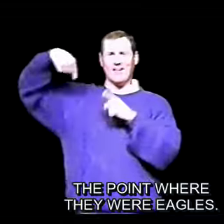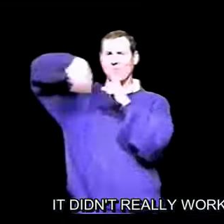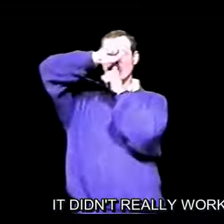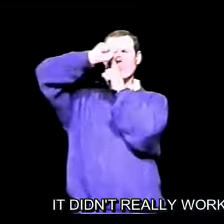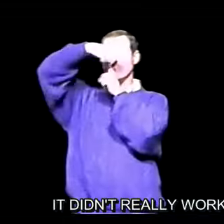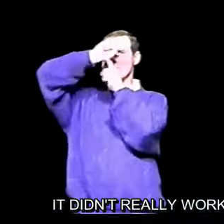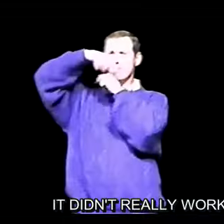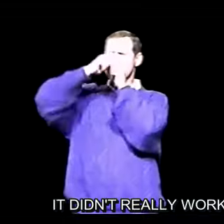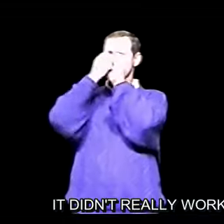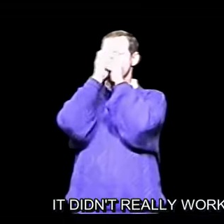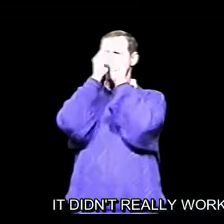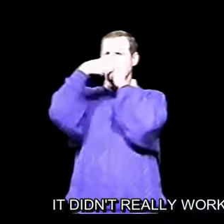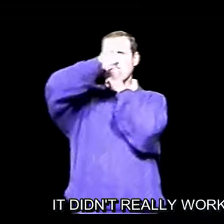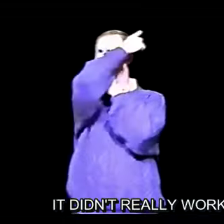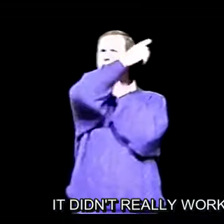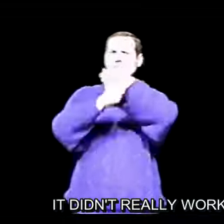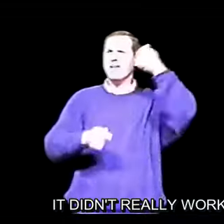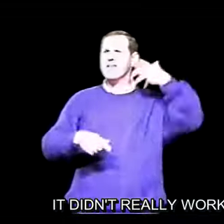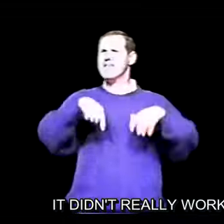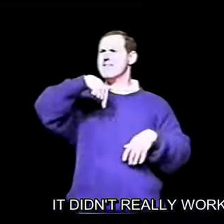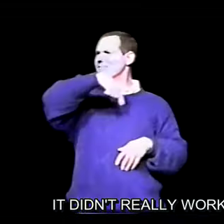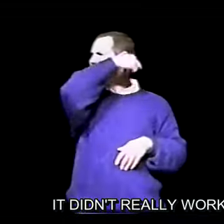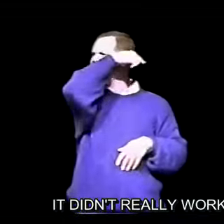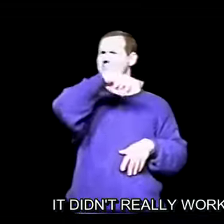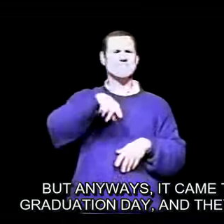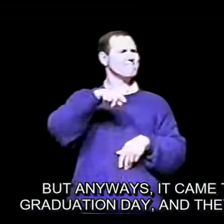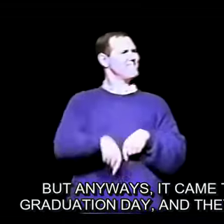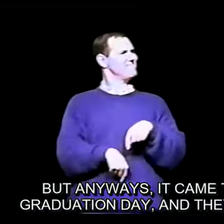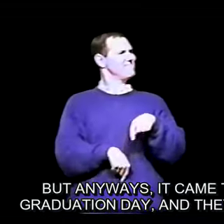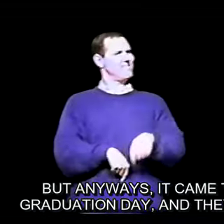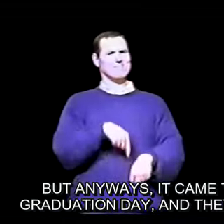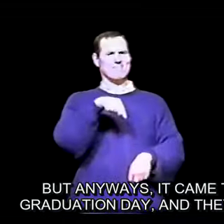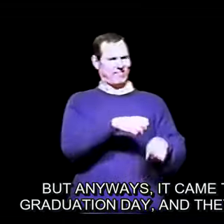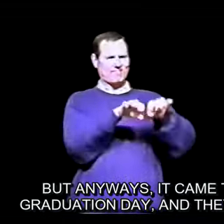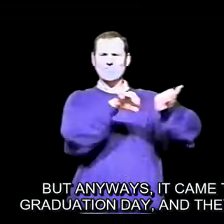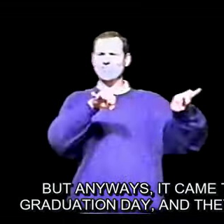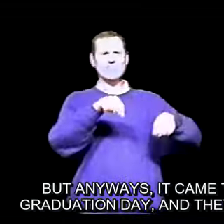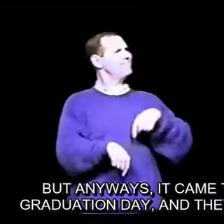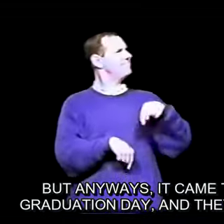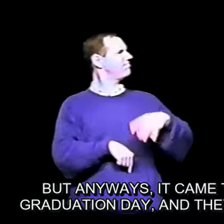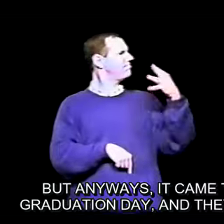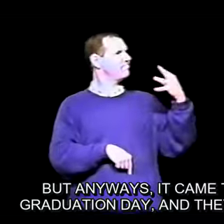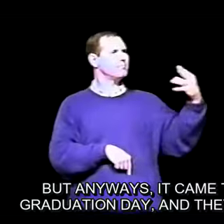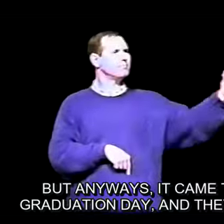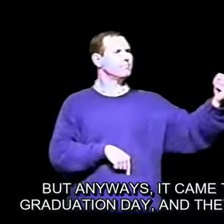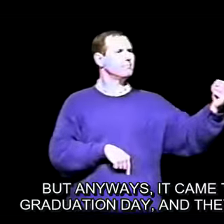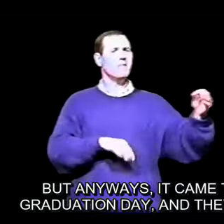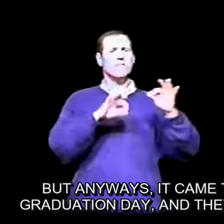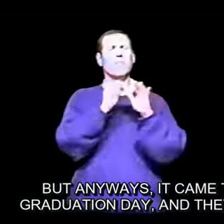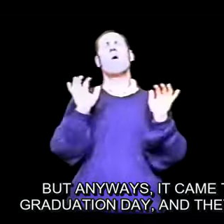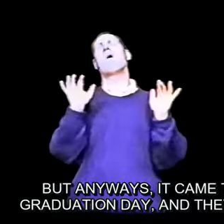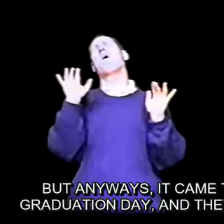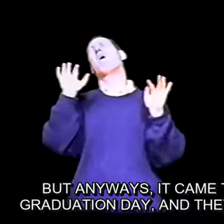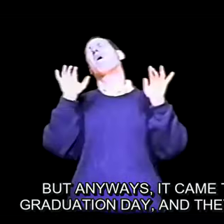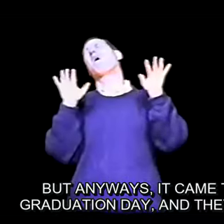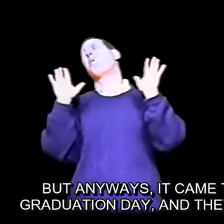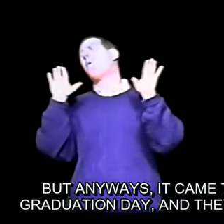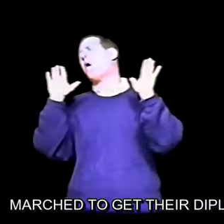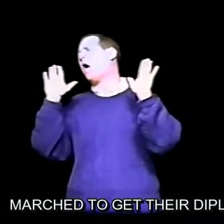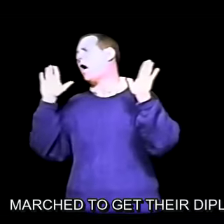didn't really work. But anyways, it came to graduation day, and they all marched to